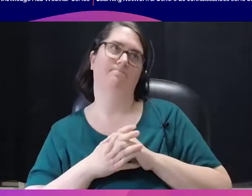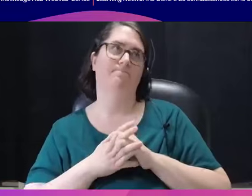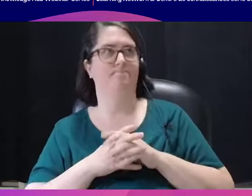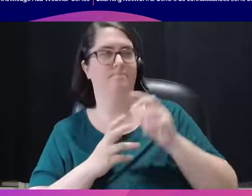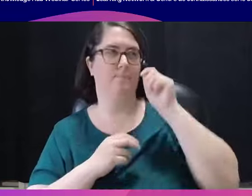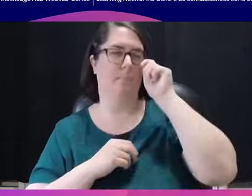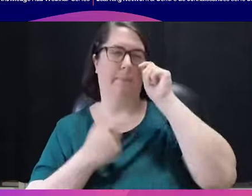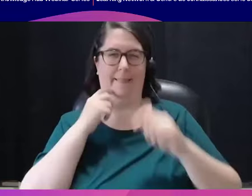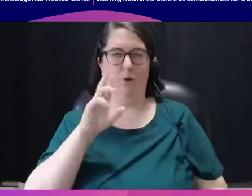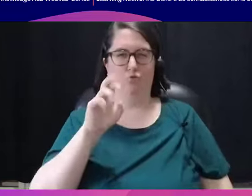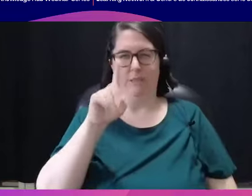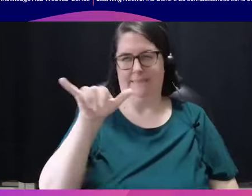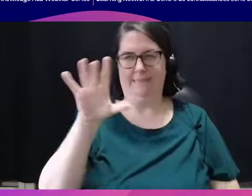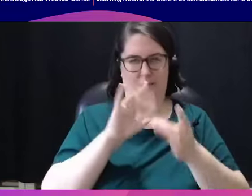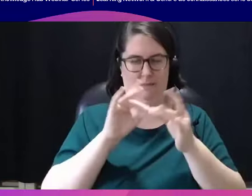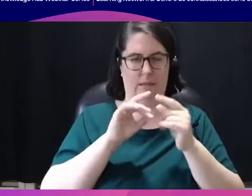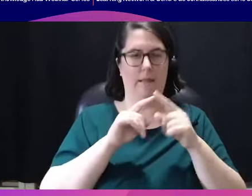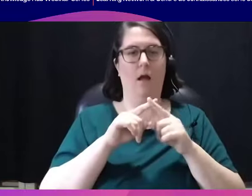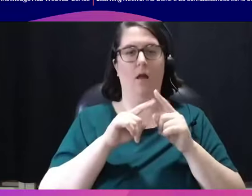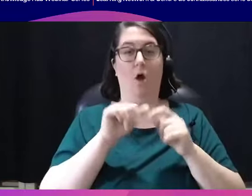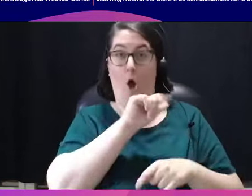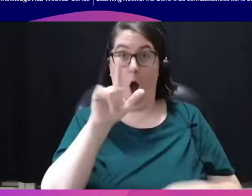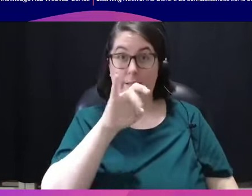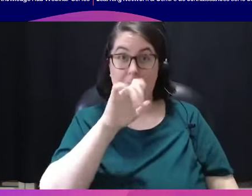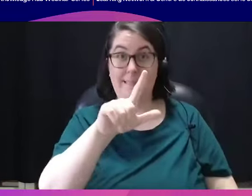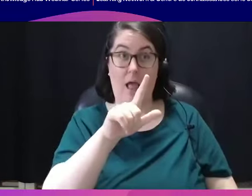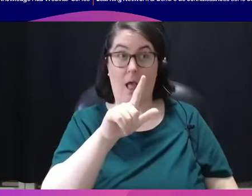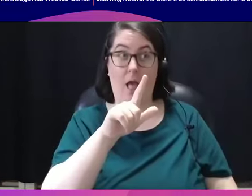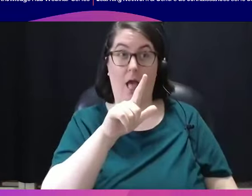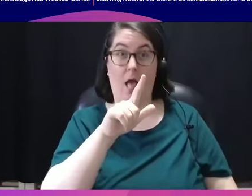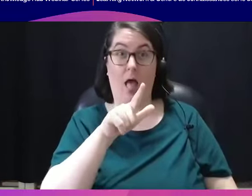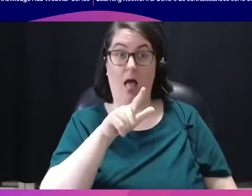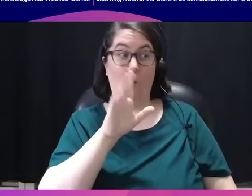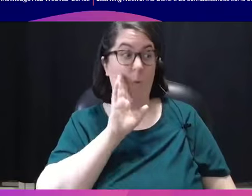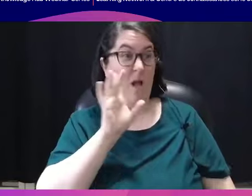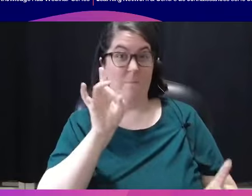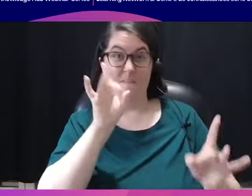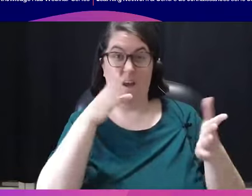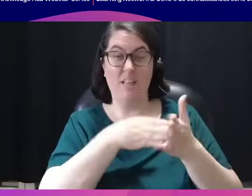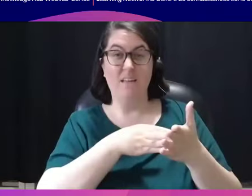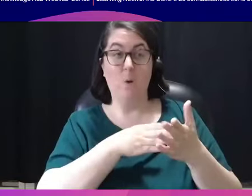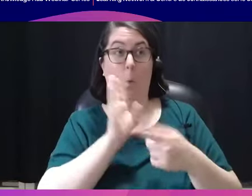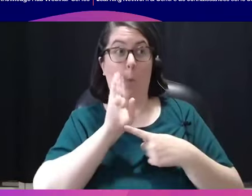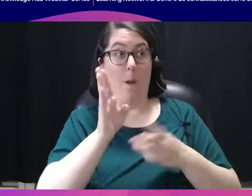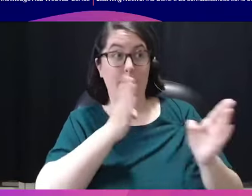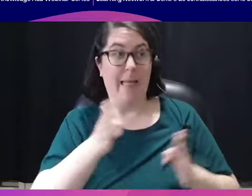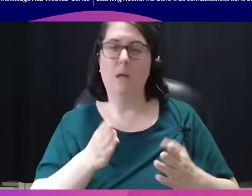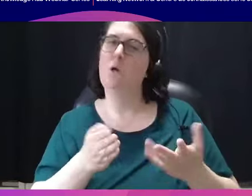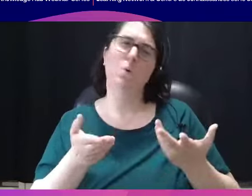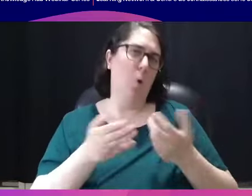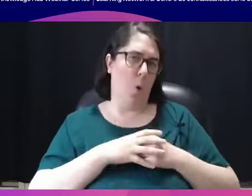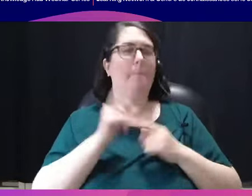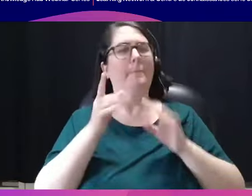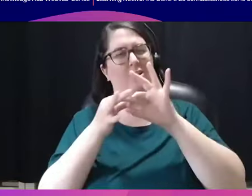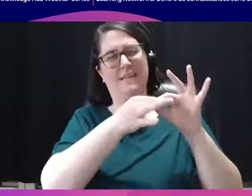Rixie talked about it as well, not all incels are inherently violent or are trying to commit violence, though there is that